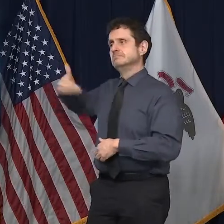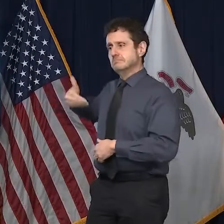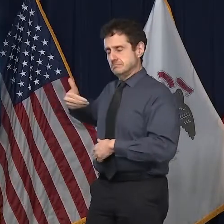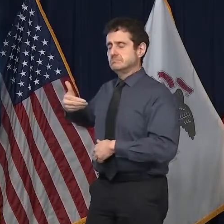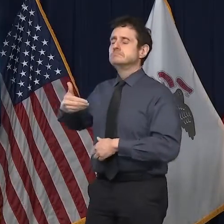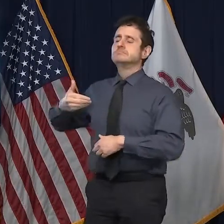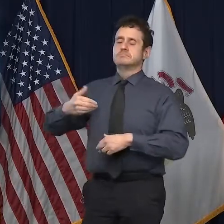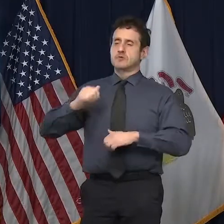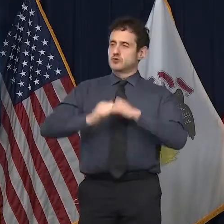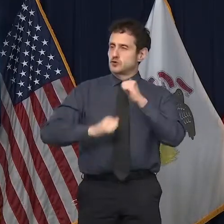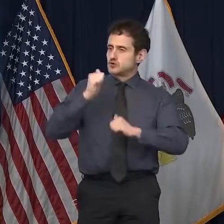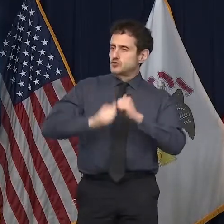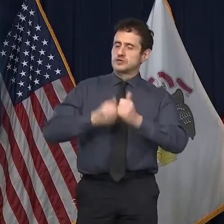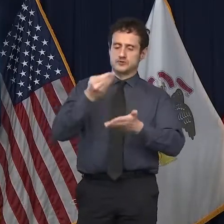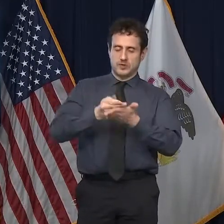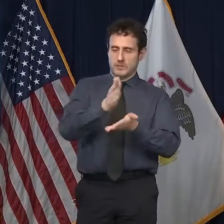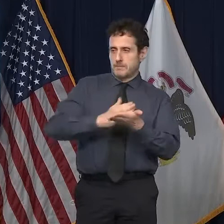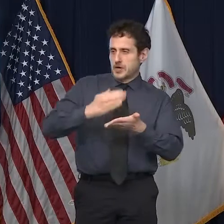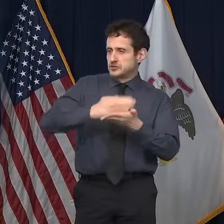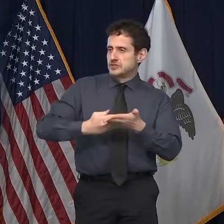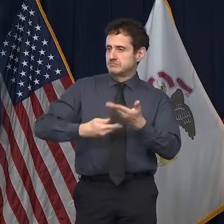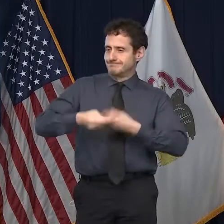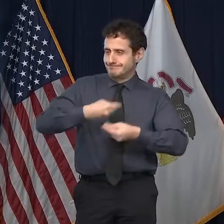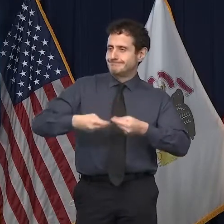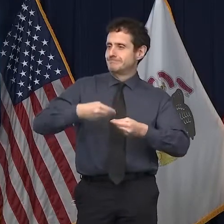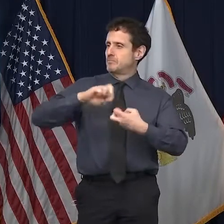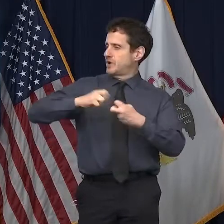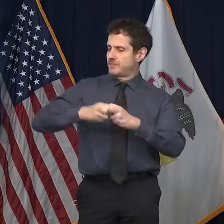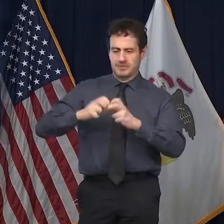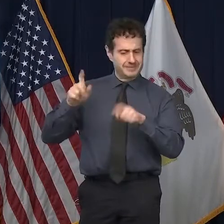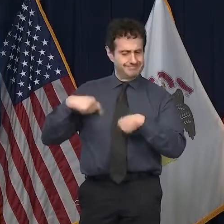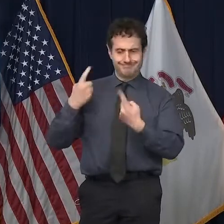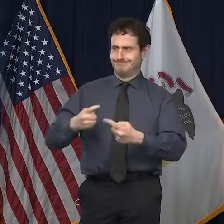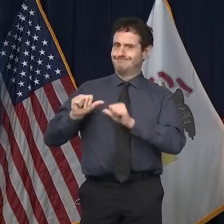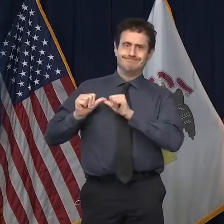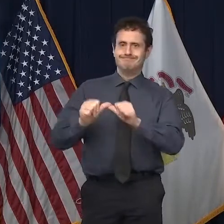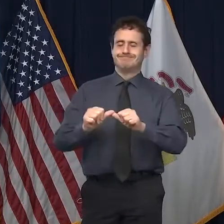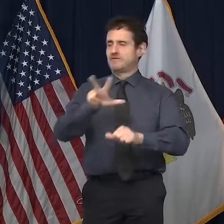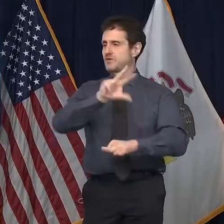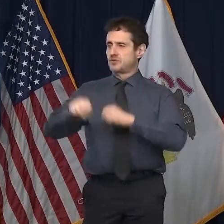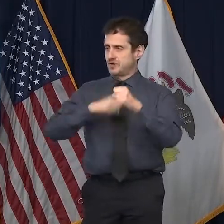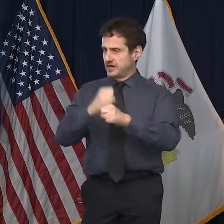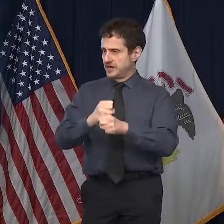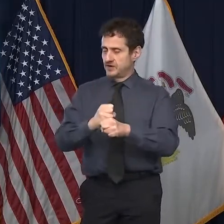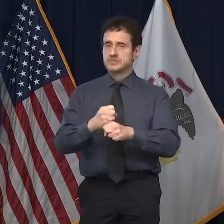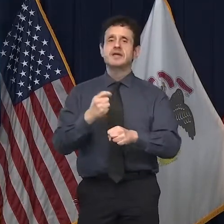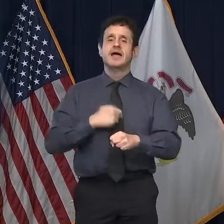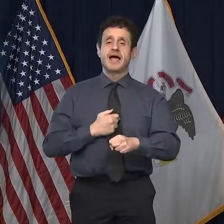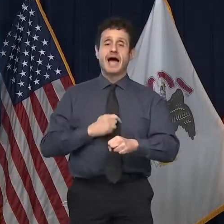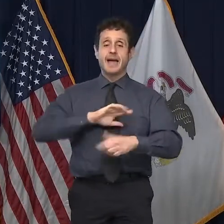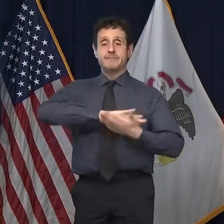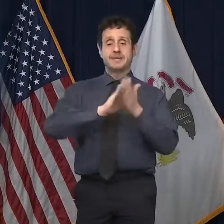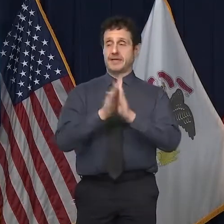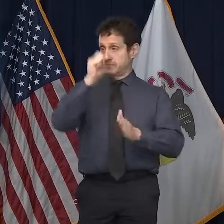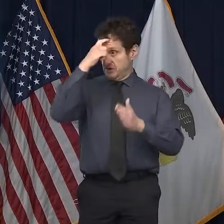for 30 years, this structural problem. I came into office, I laid it bare, and I proposed a